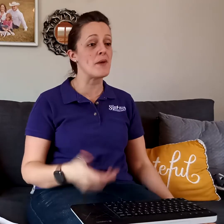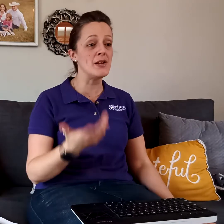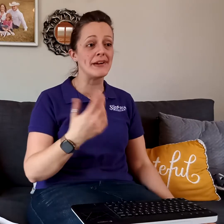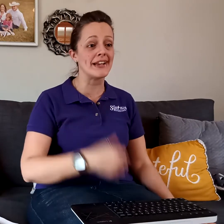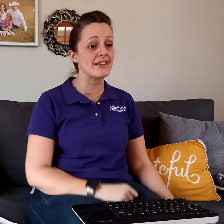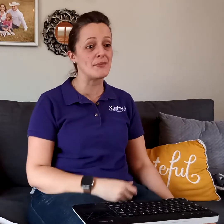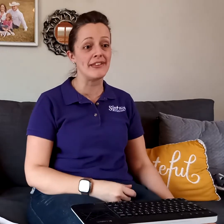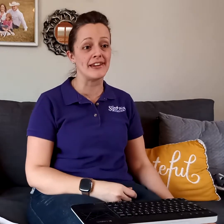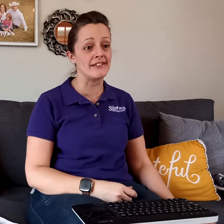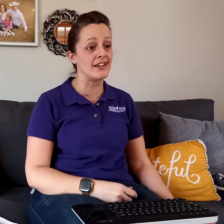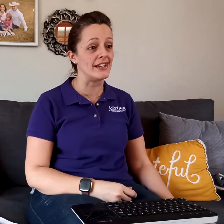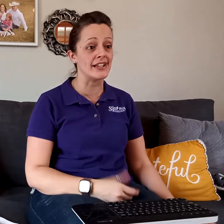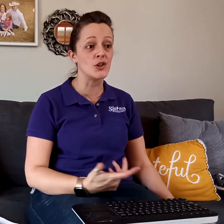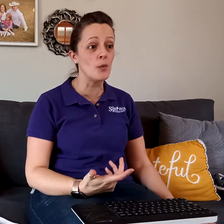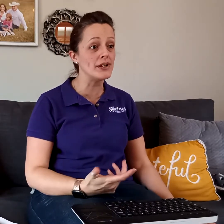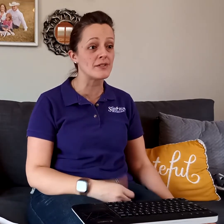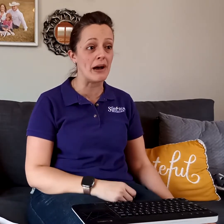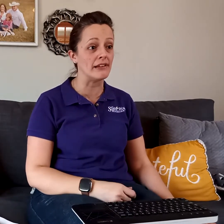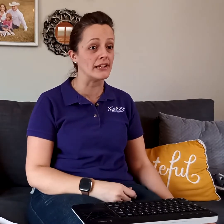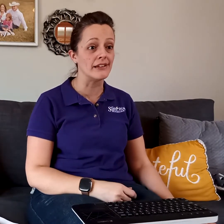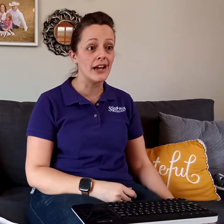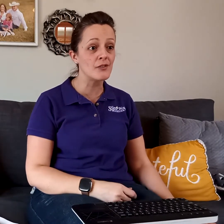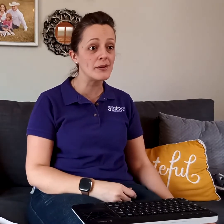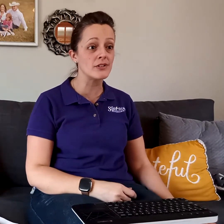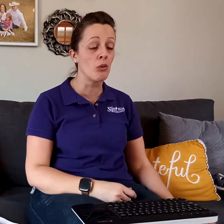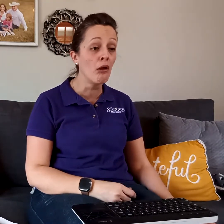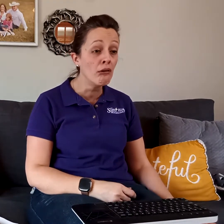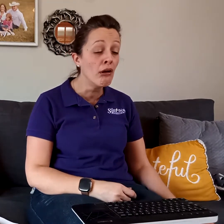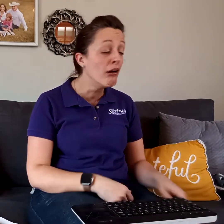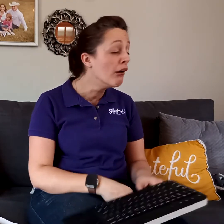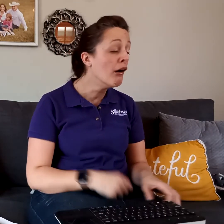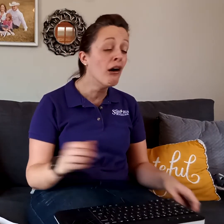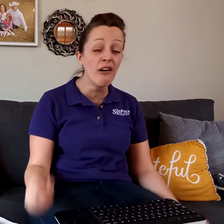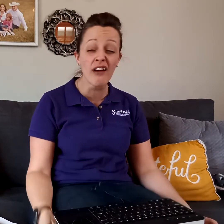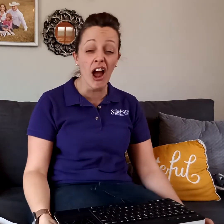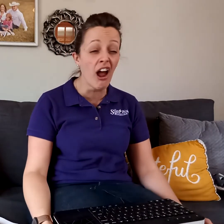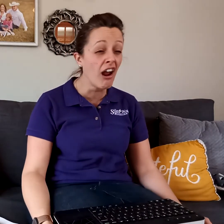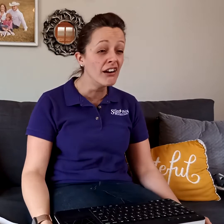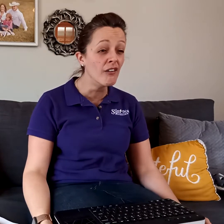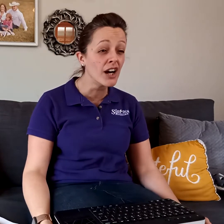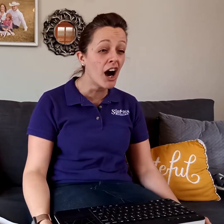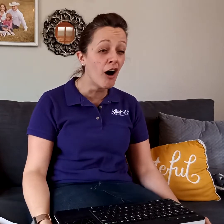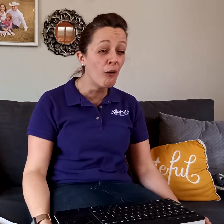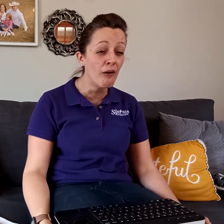anybody except Ethan and Sydney. Like, nobody's smiling. Everybody's, okay, here we go.